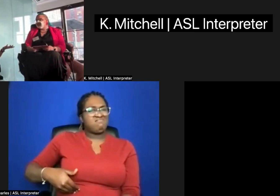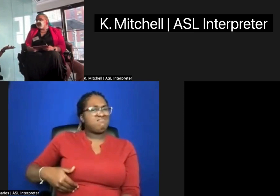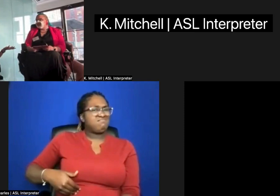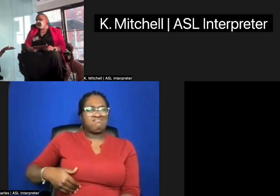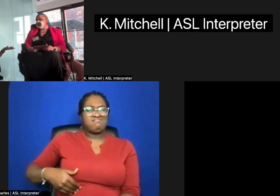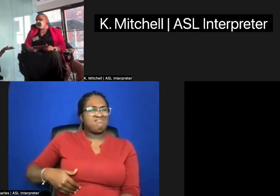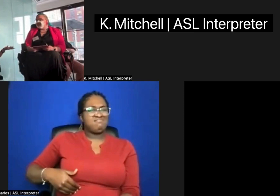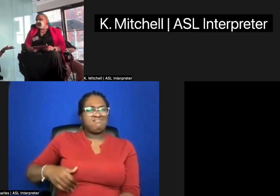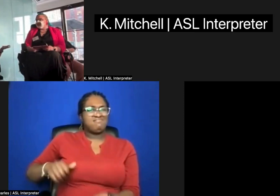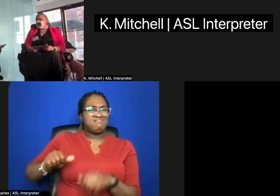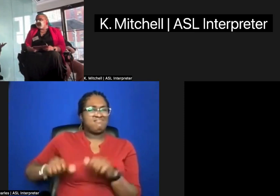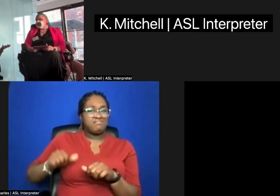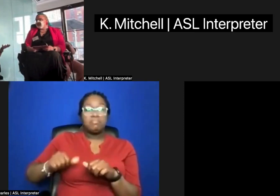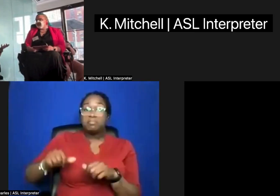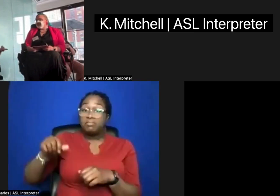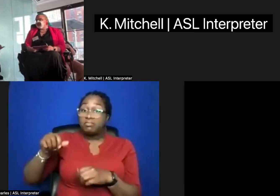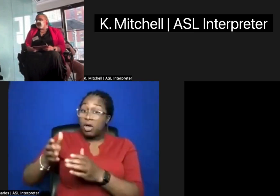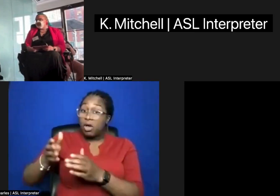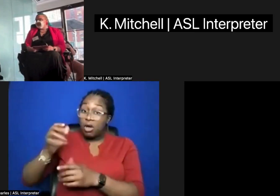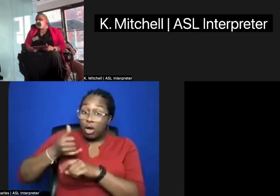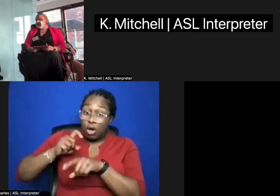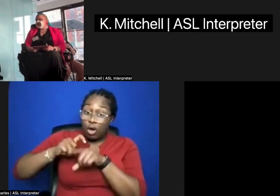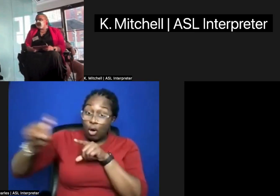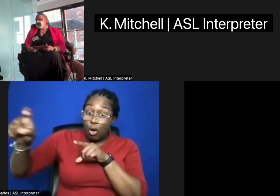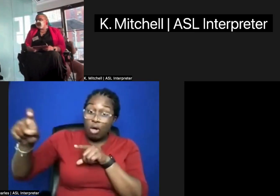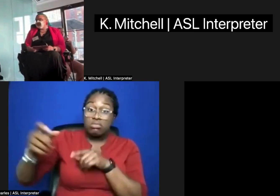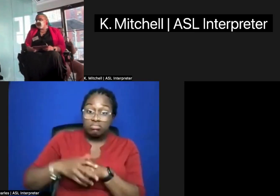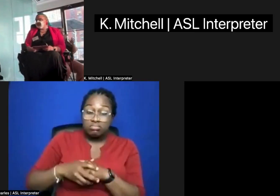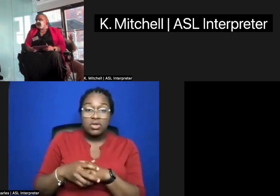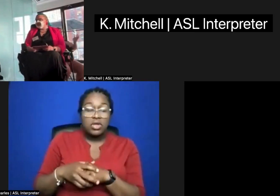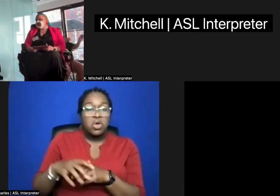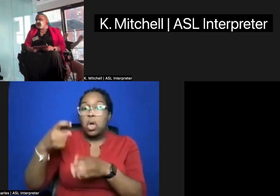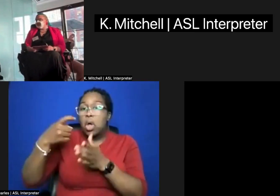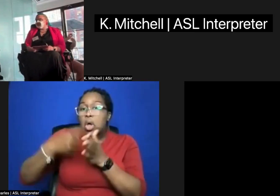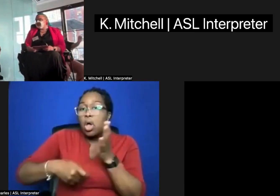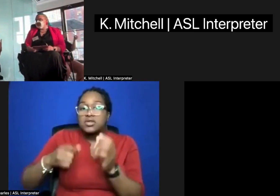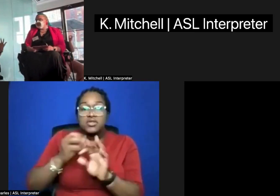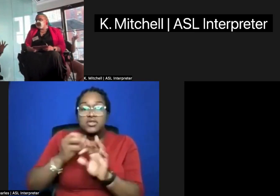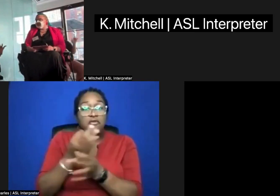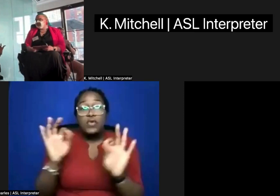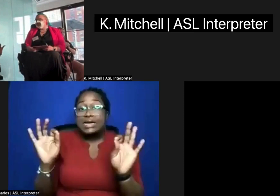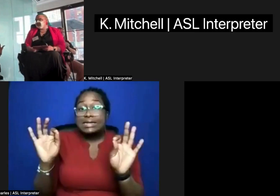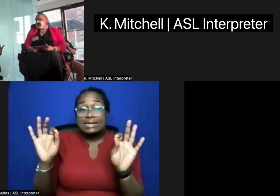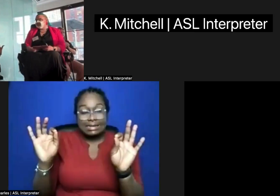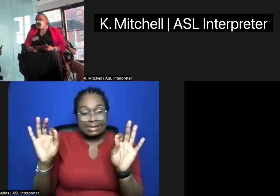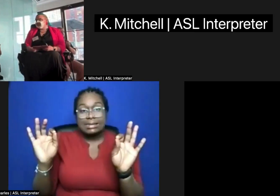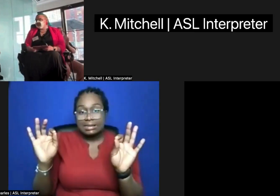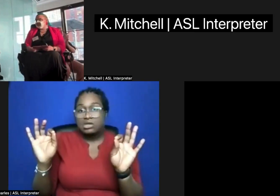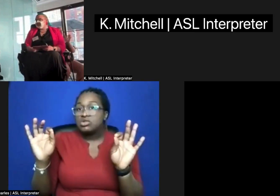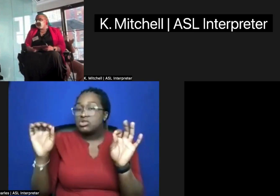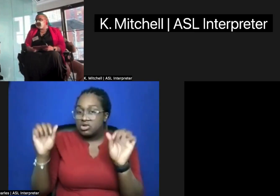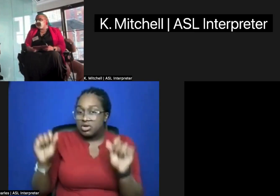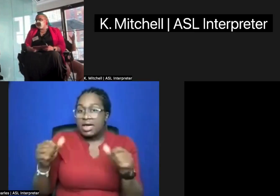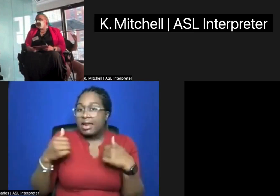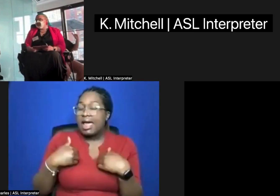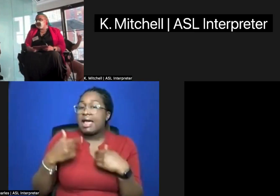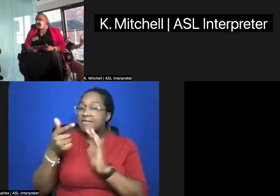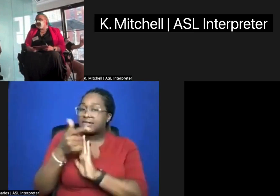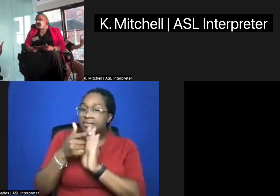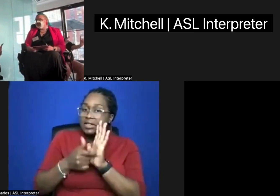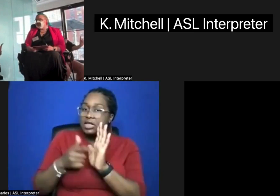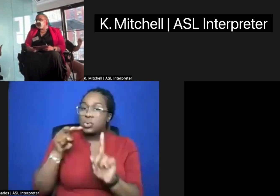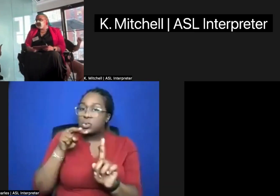should make a call. You should make a call. It will cost you nothing. It's free. You can get some legal perspective. You can hear